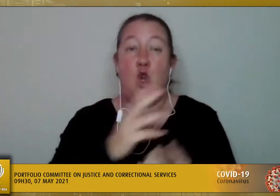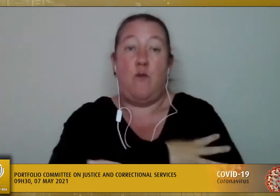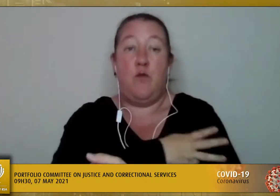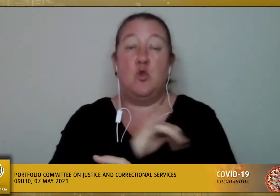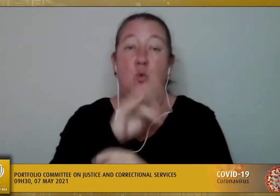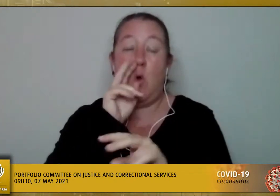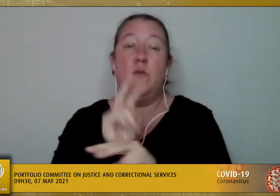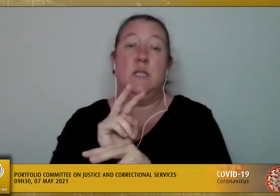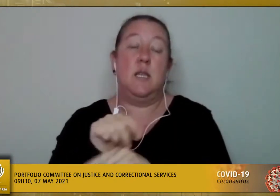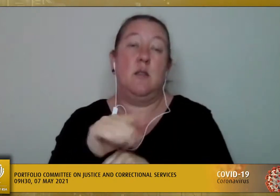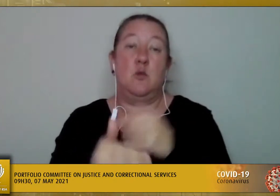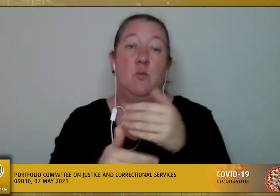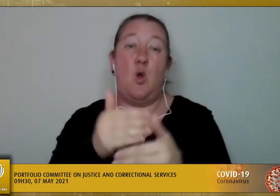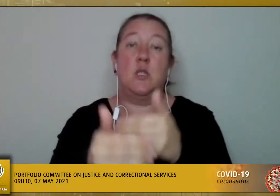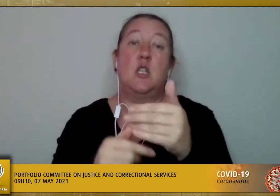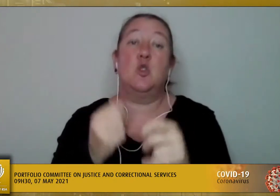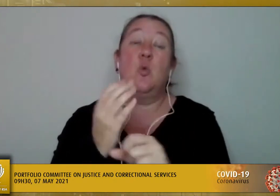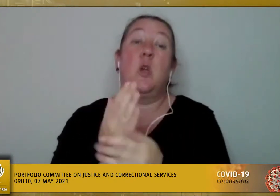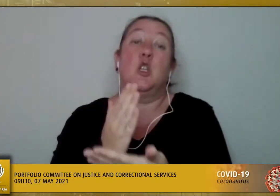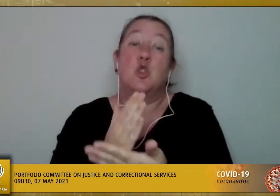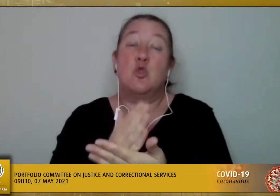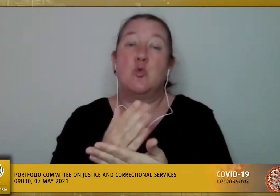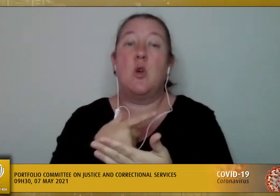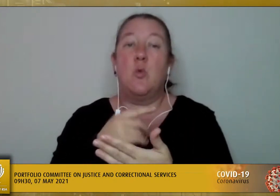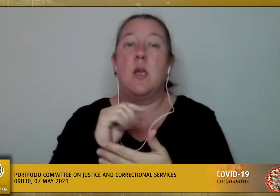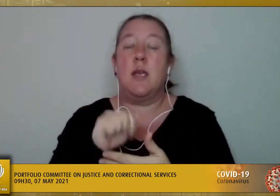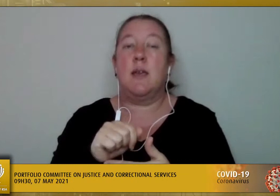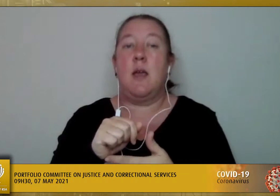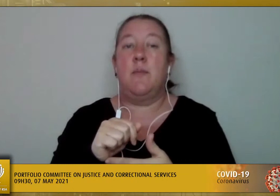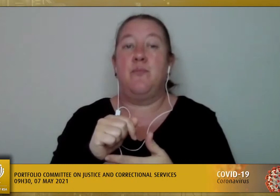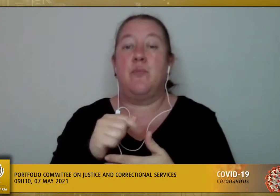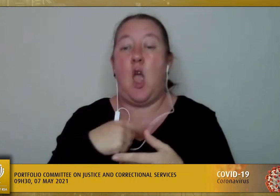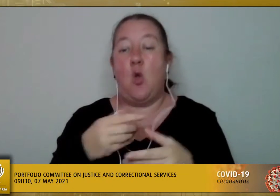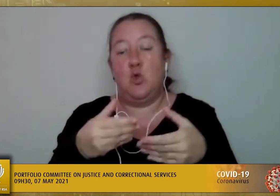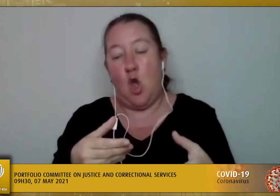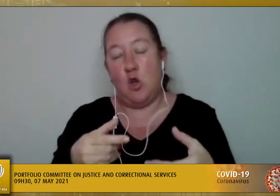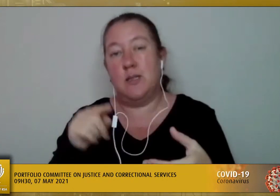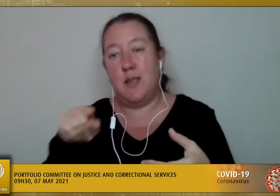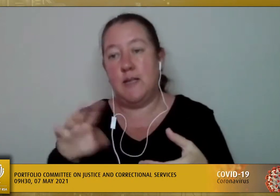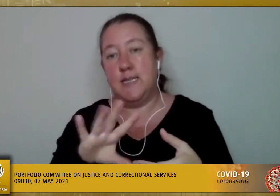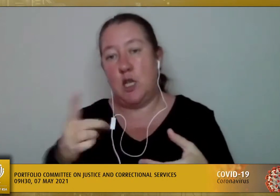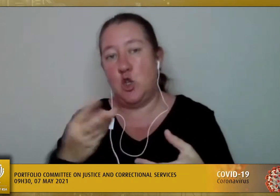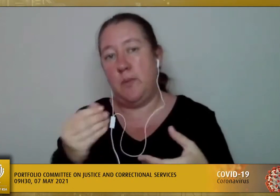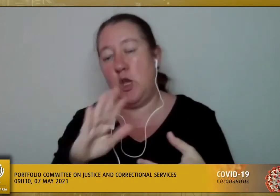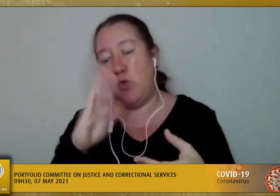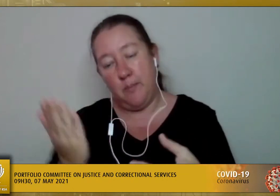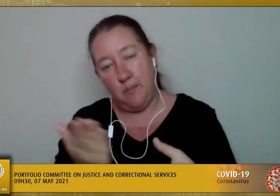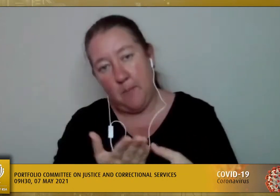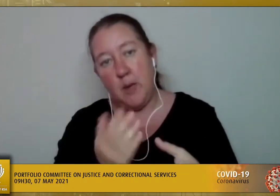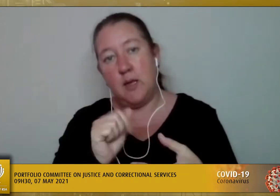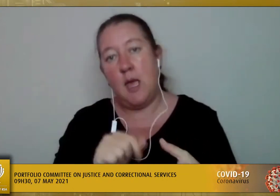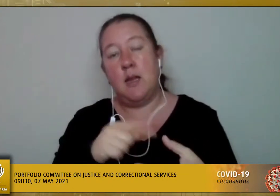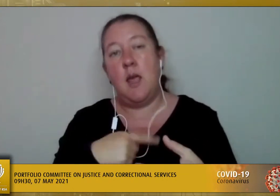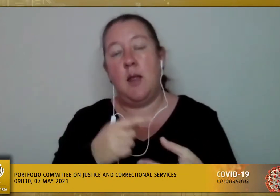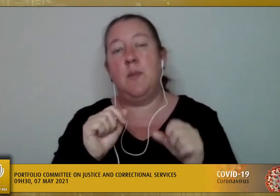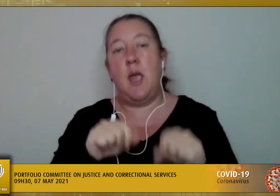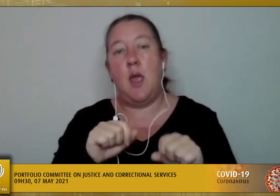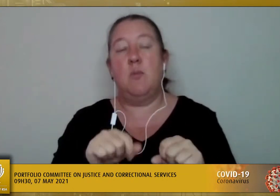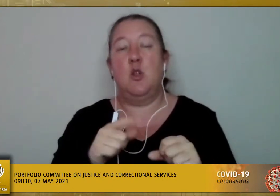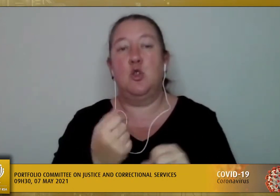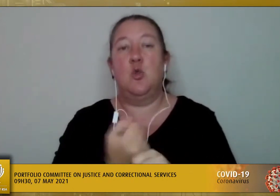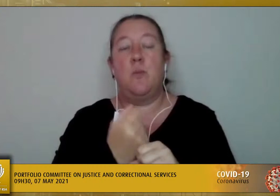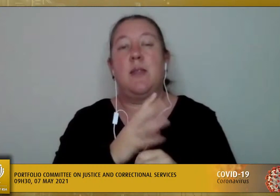overseeing this process to ensure that we can place into our dockets these this digital material and then be in a position to make the